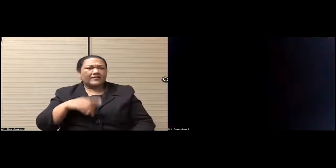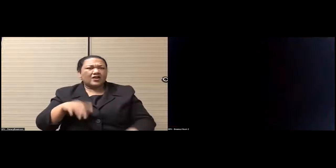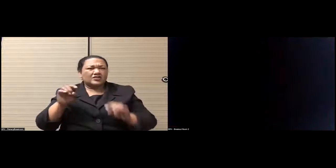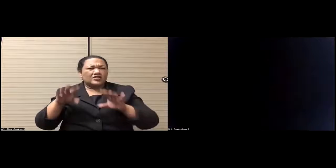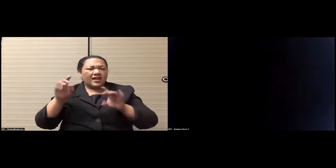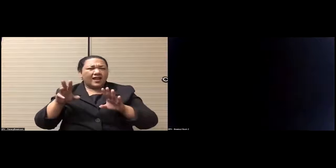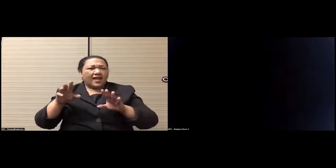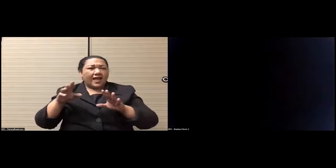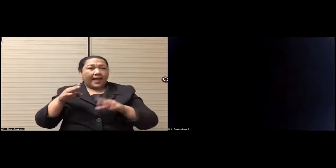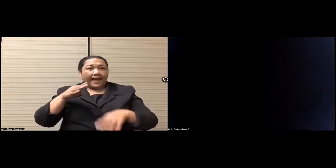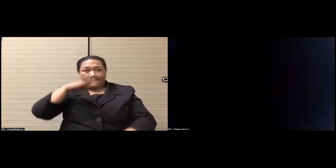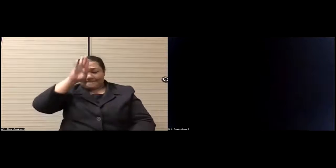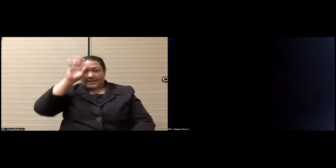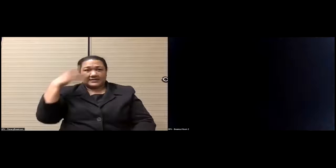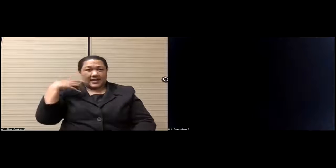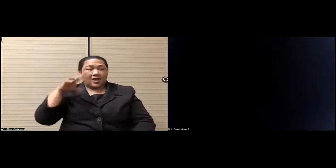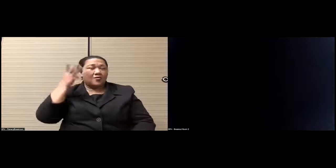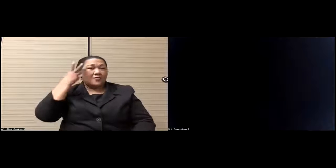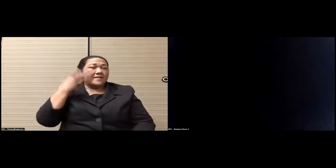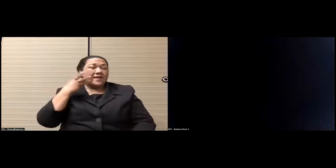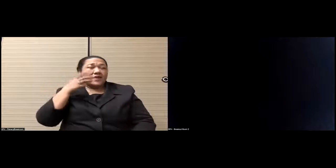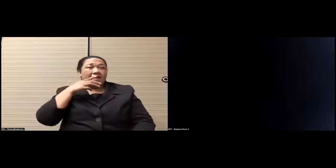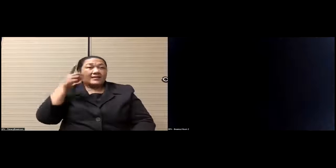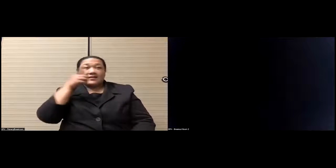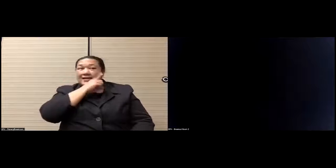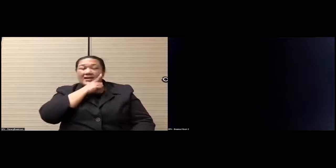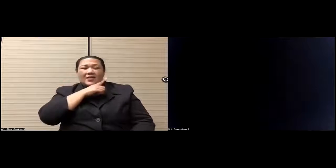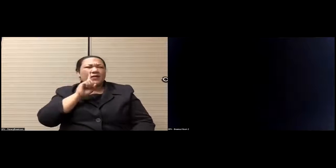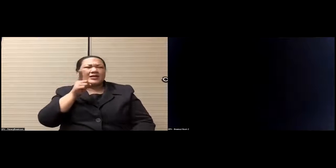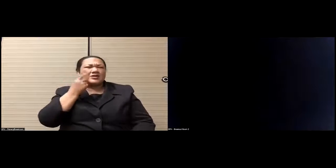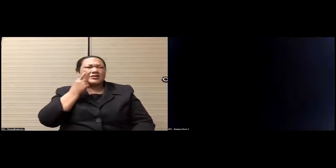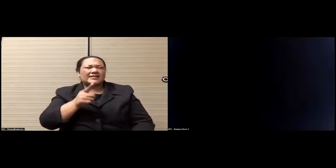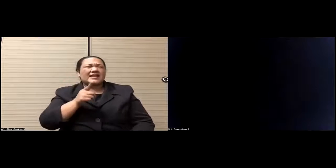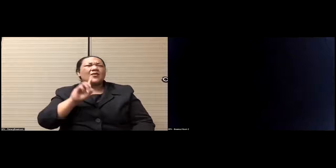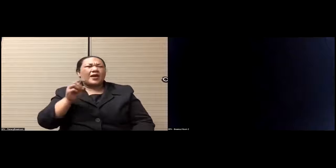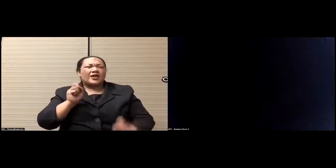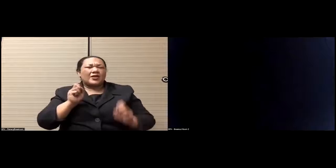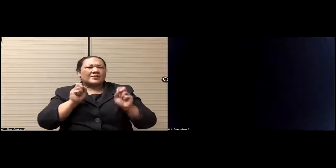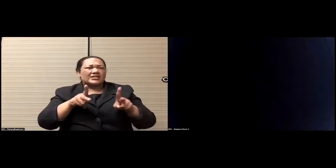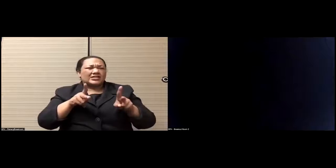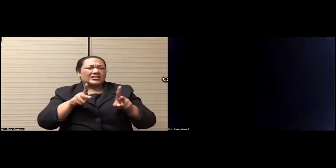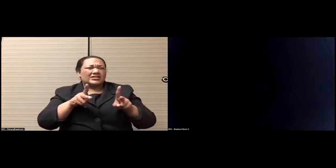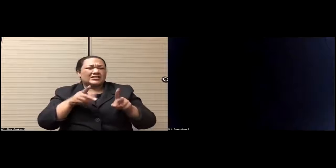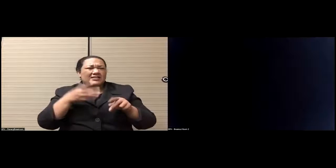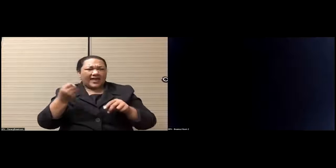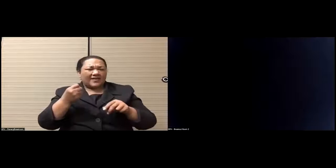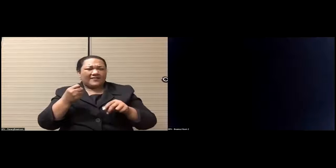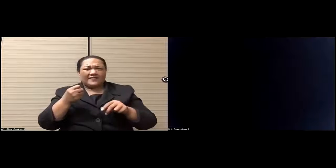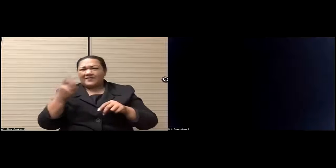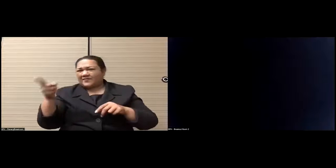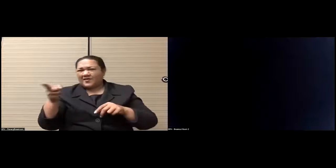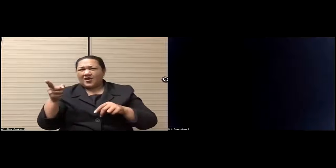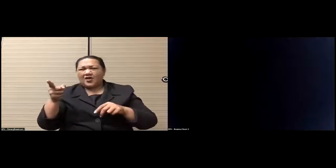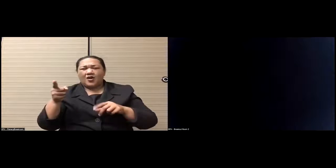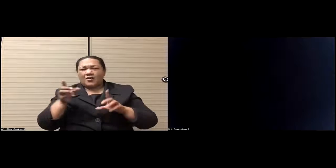The opportunities for young women living with disabilities to join this and other conversation